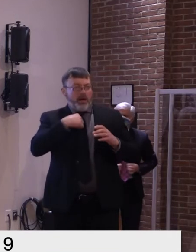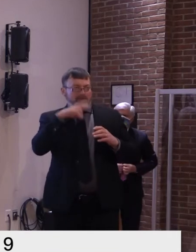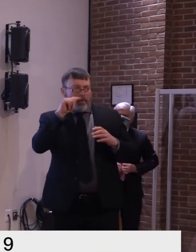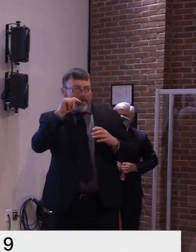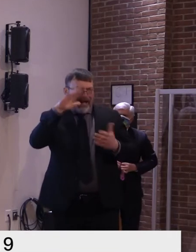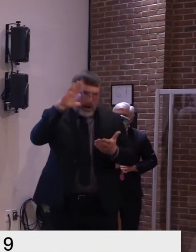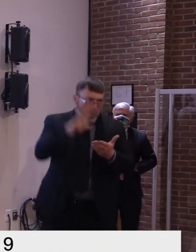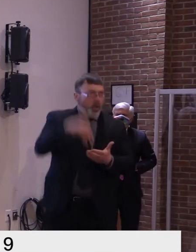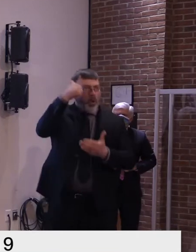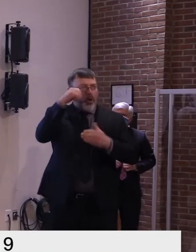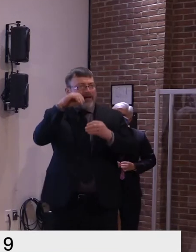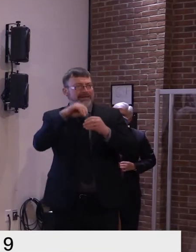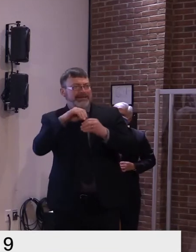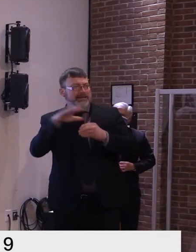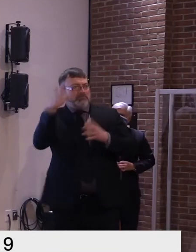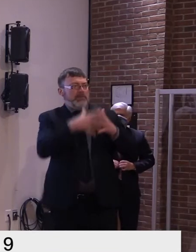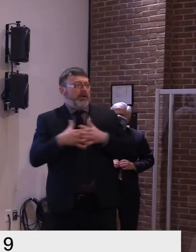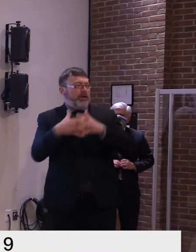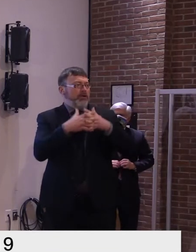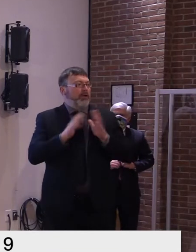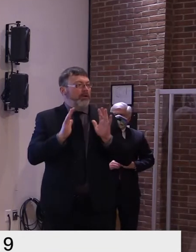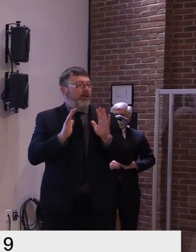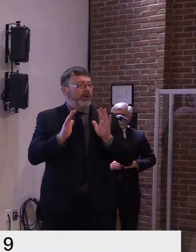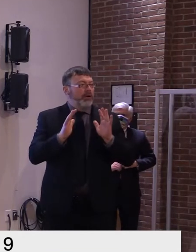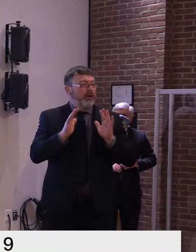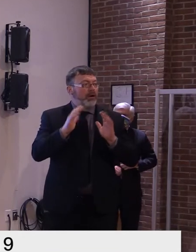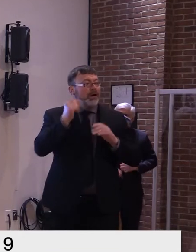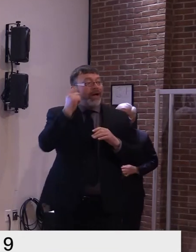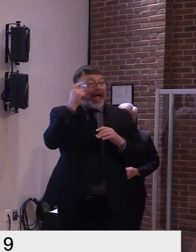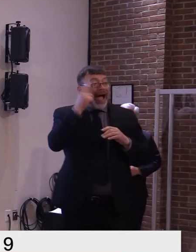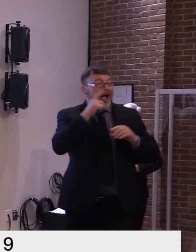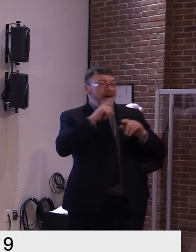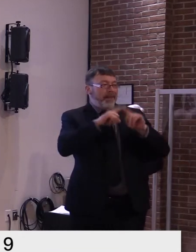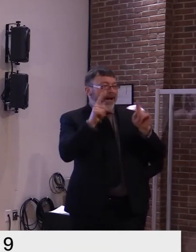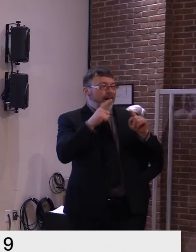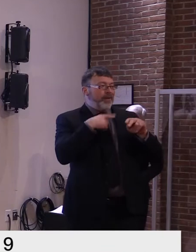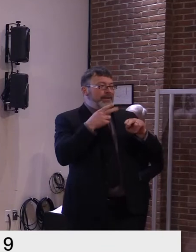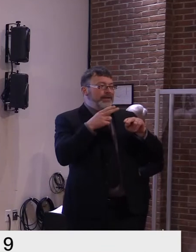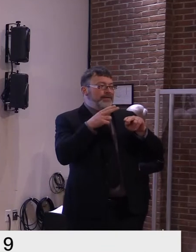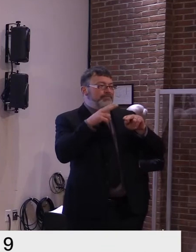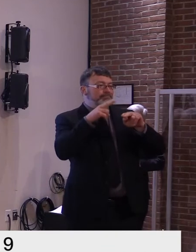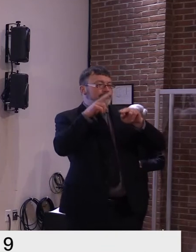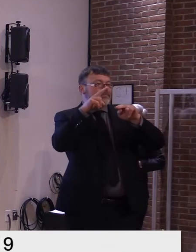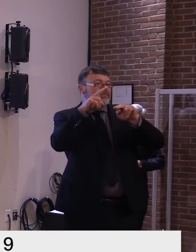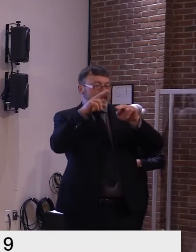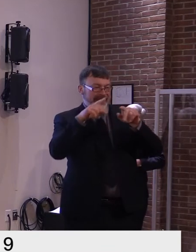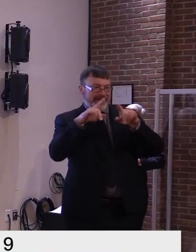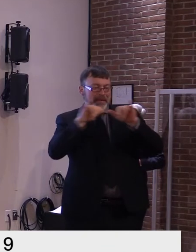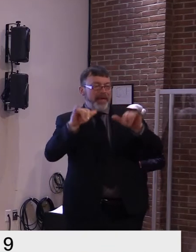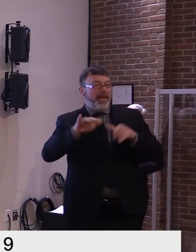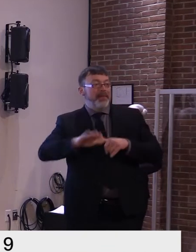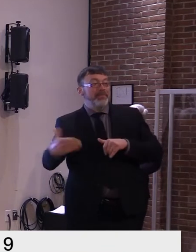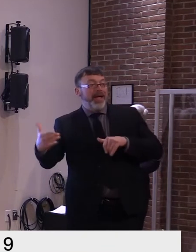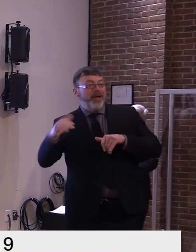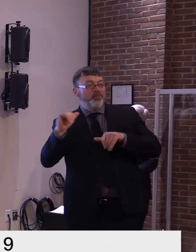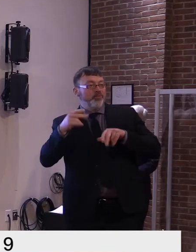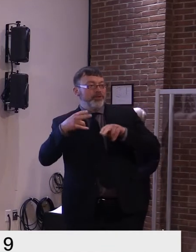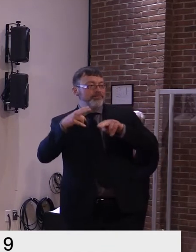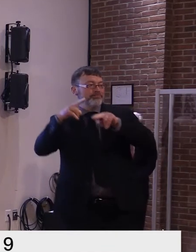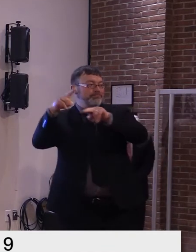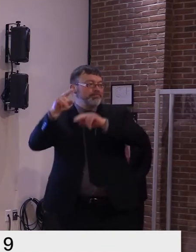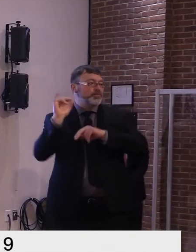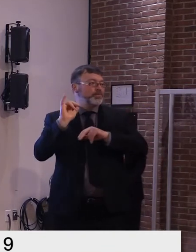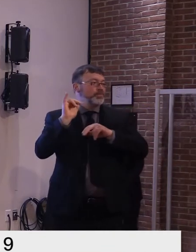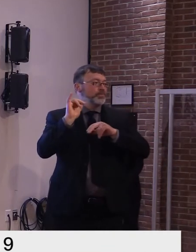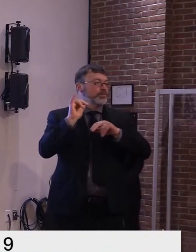increasing, along with our death rate. At a time when our nation has just reported setting yet another